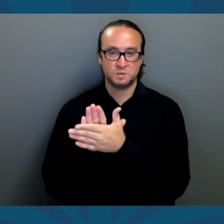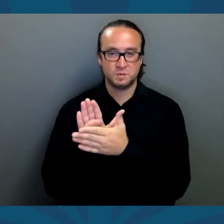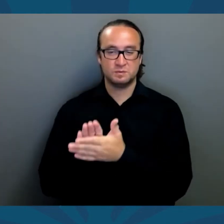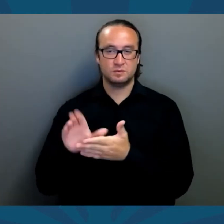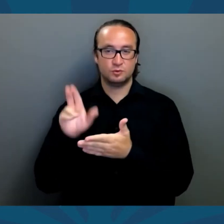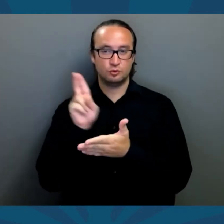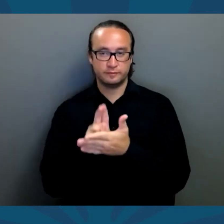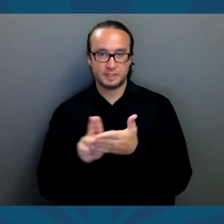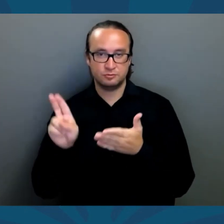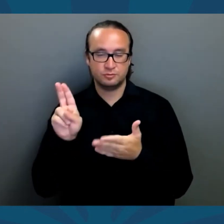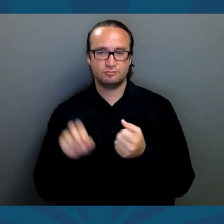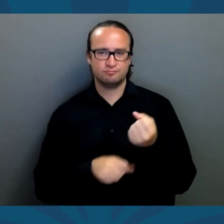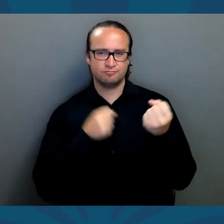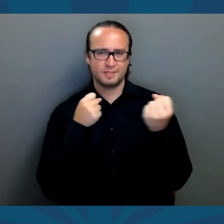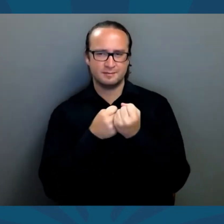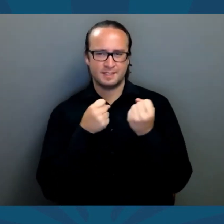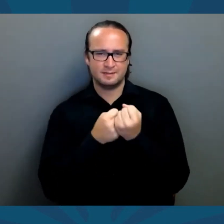universities,